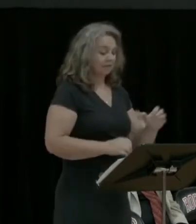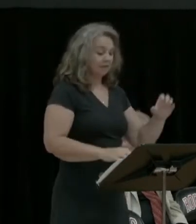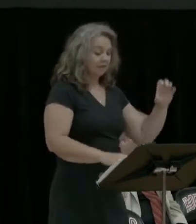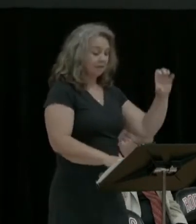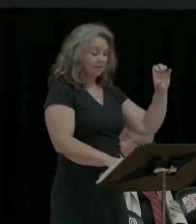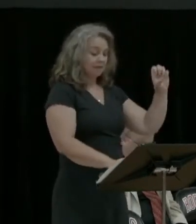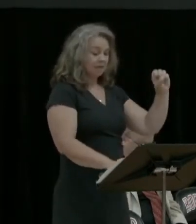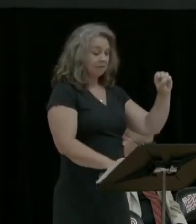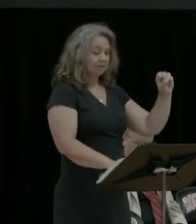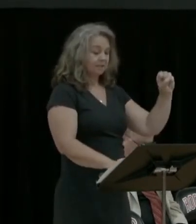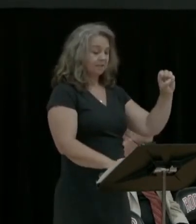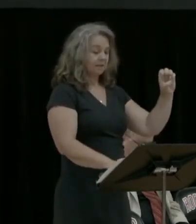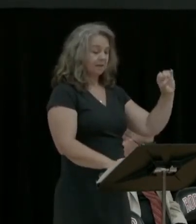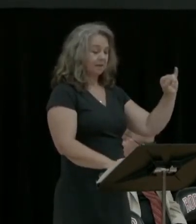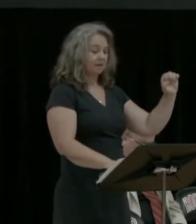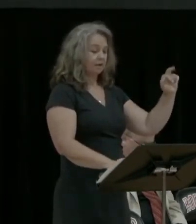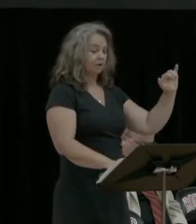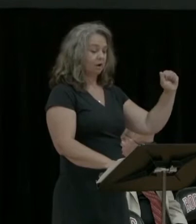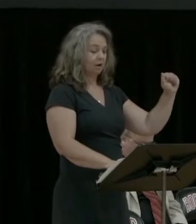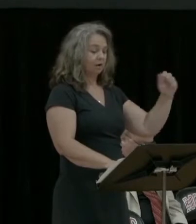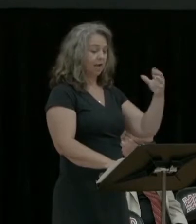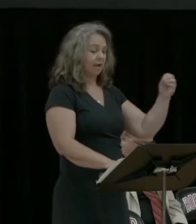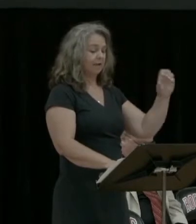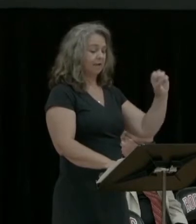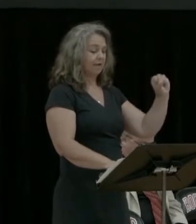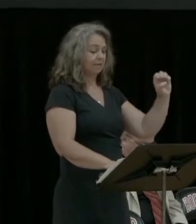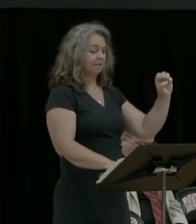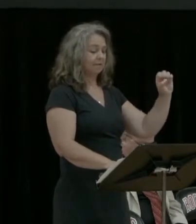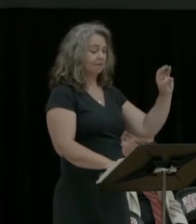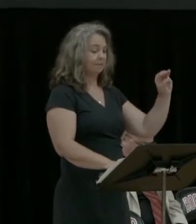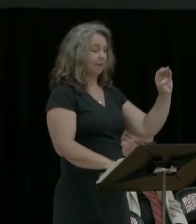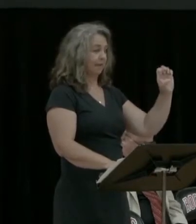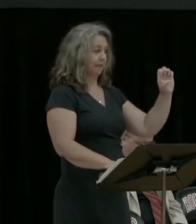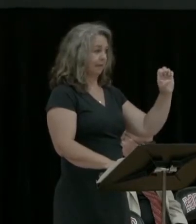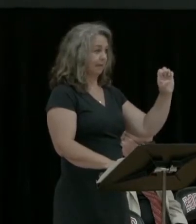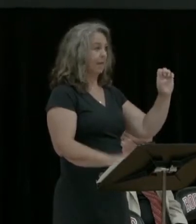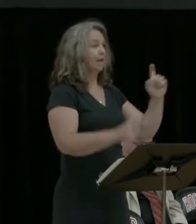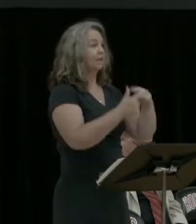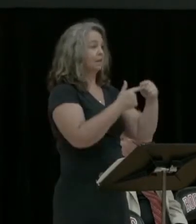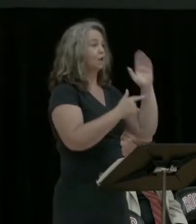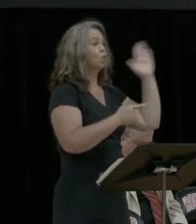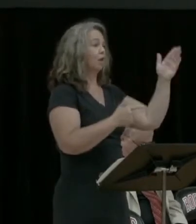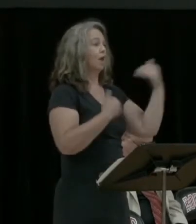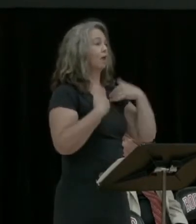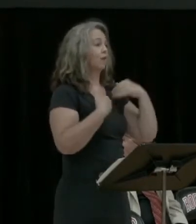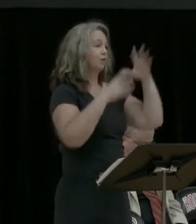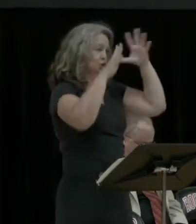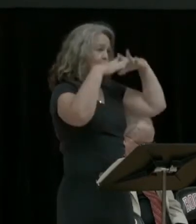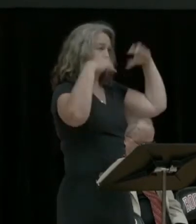student body vice president, Esme Decker, followed by a message from Superintendent Mike Munoz.